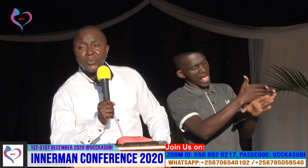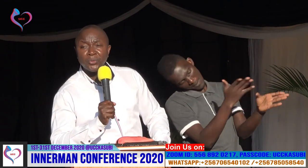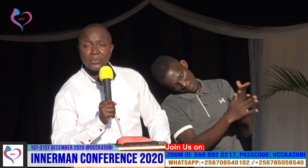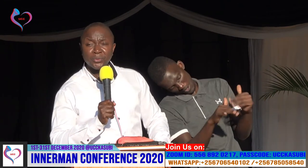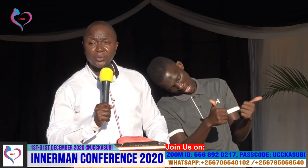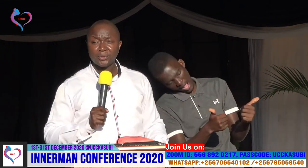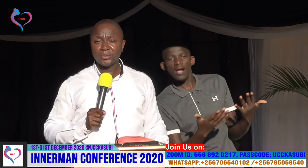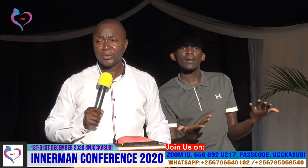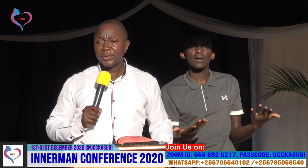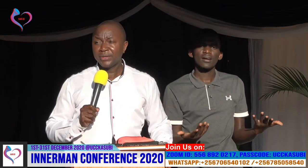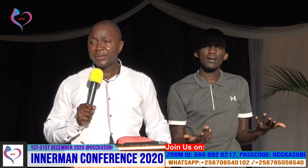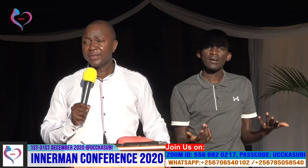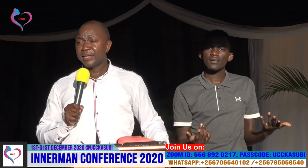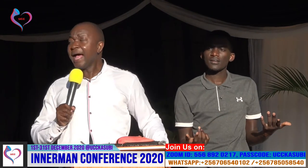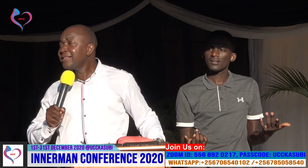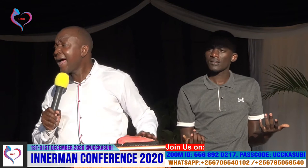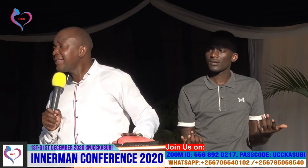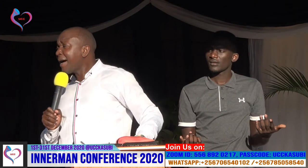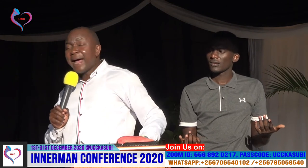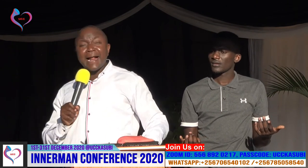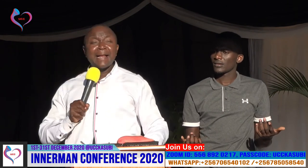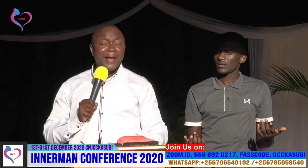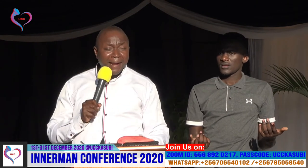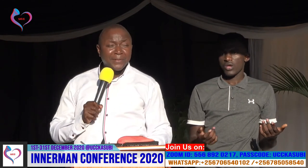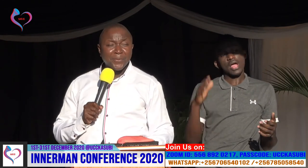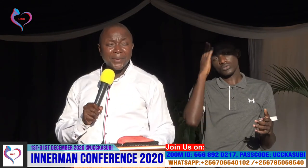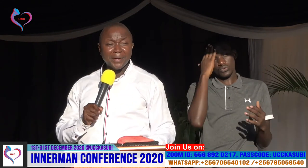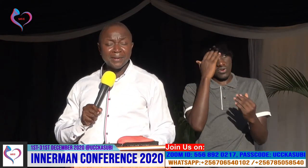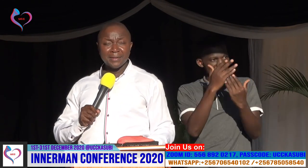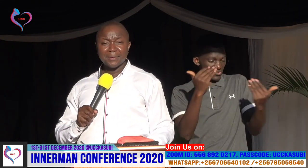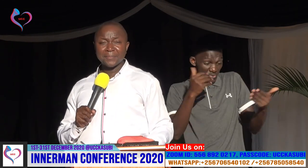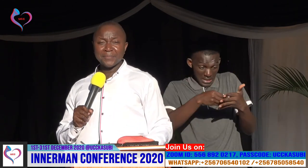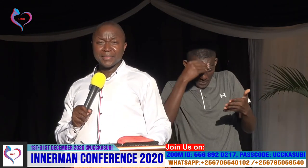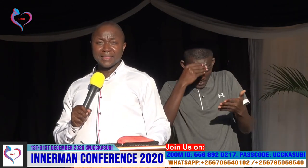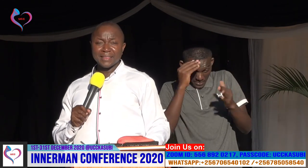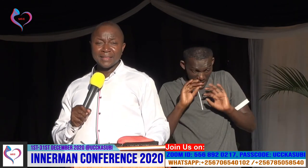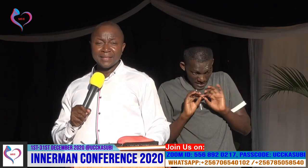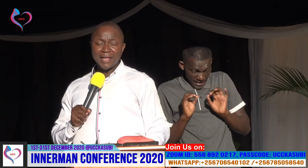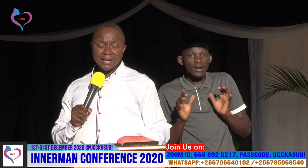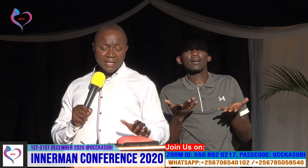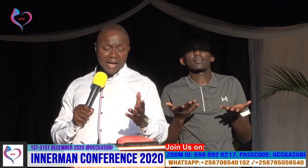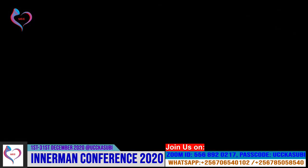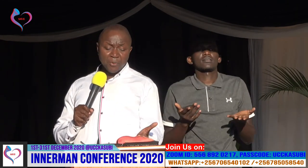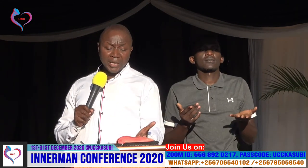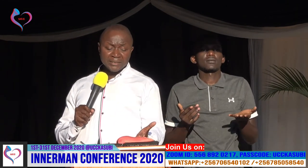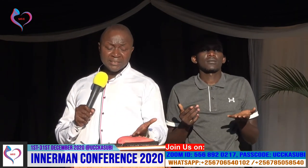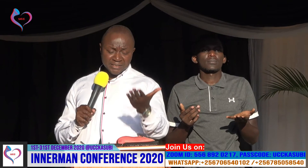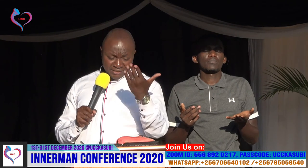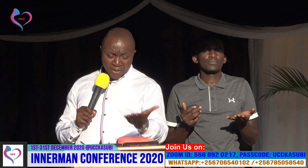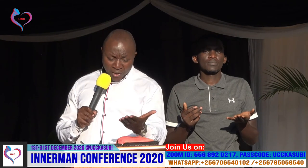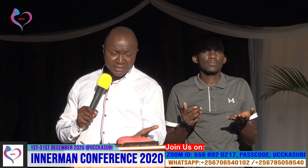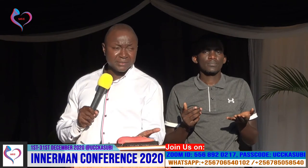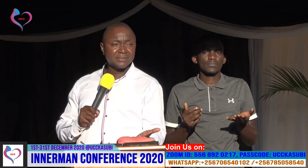I've not yet built my grave. I either want to build it. You know the children are not yet educated. We are